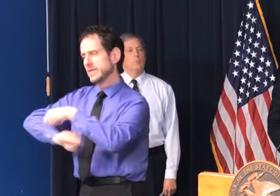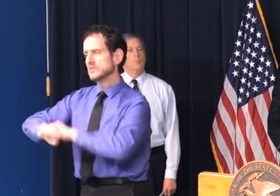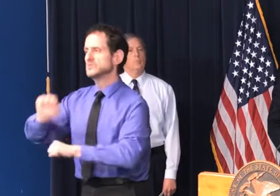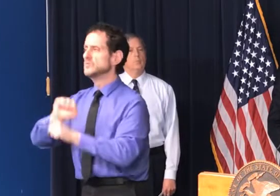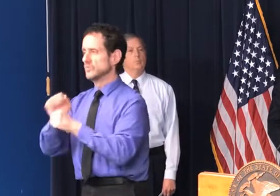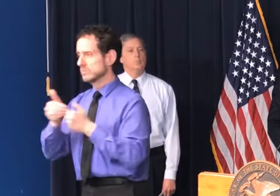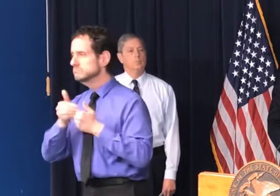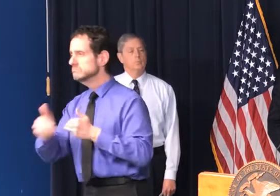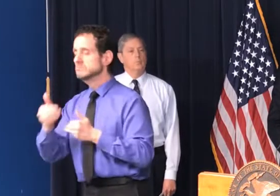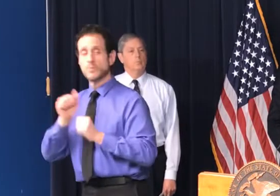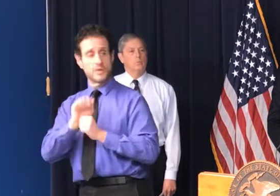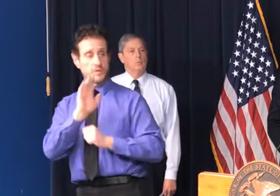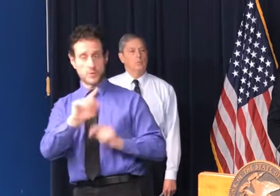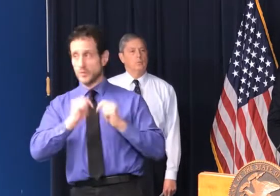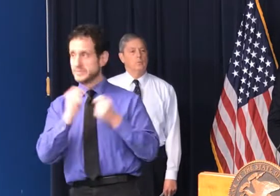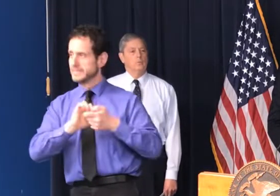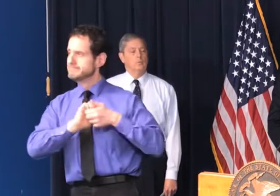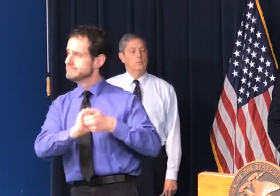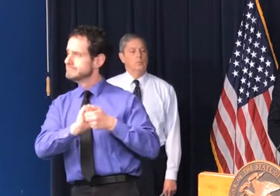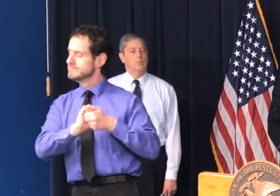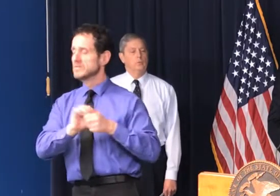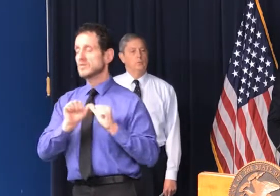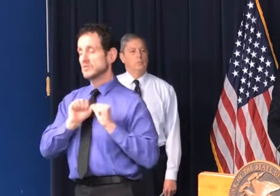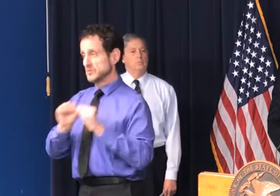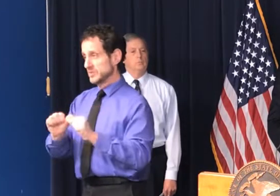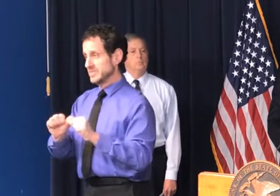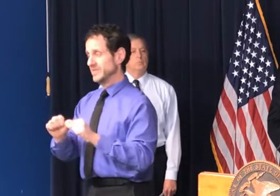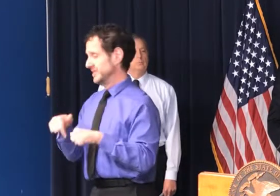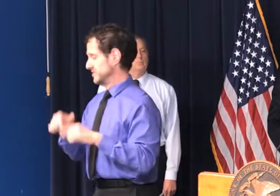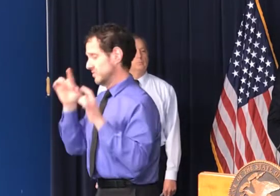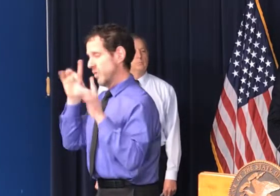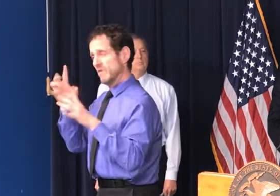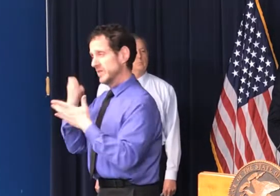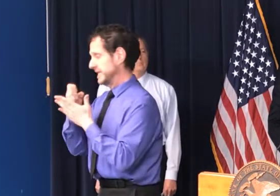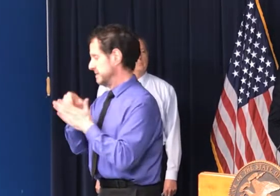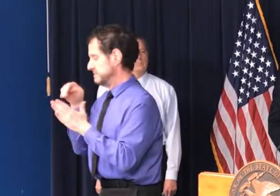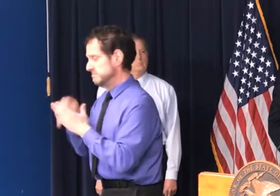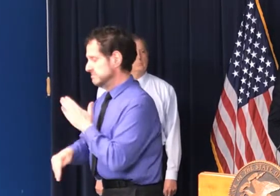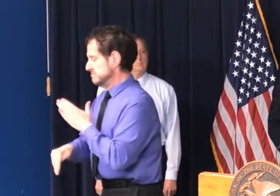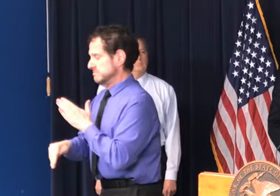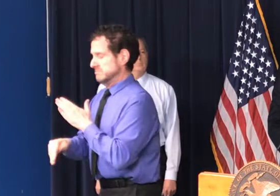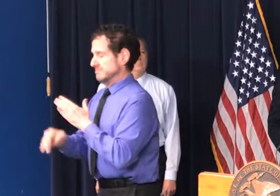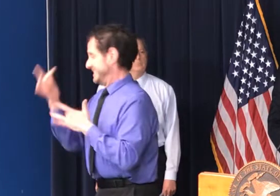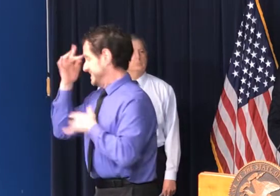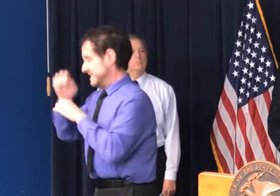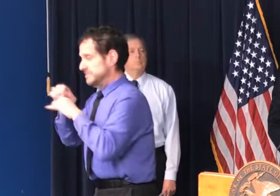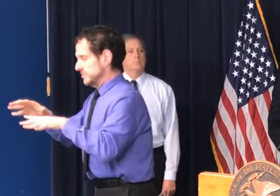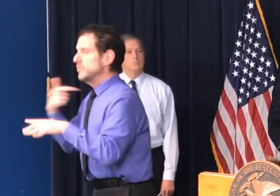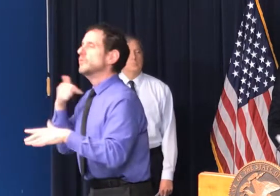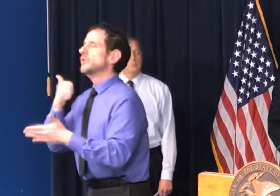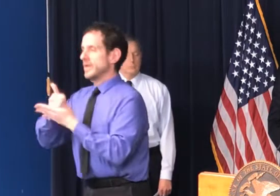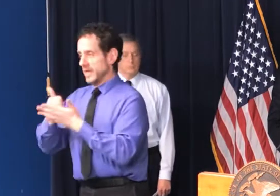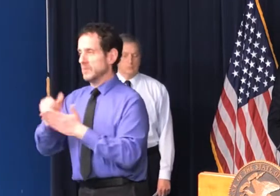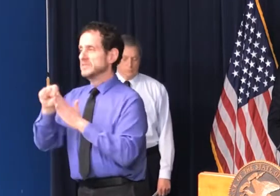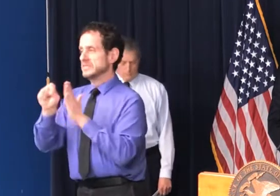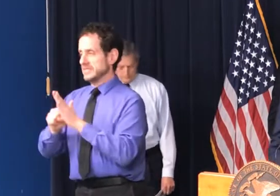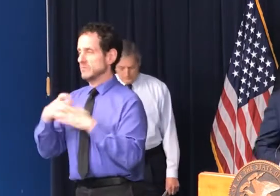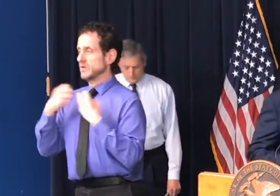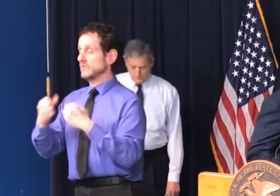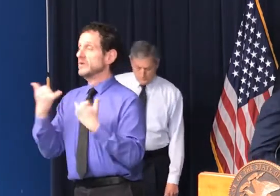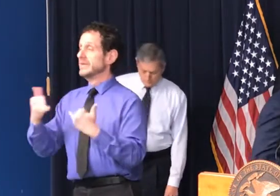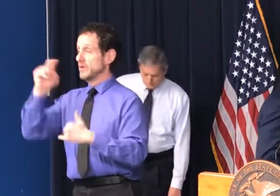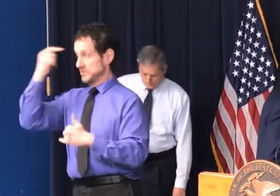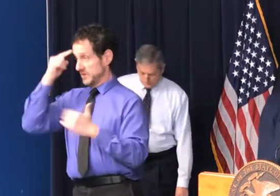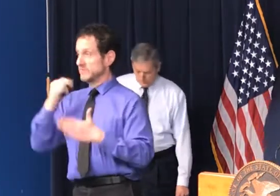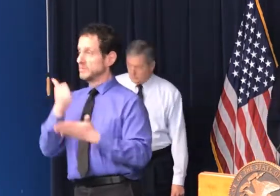ahead with your team to continue the recovery from these unprecedented times. I'll now throw it back to Governor Pritzker for a